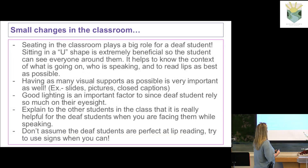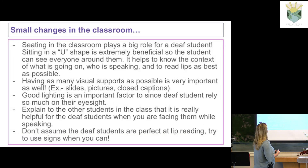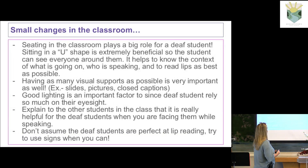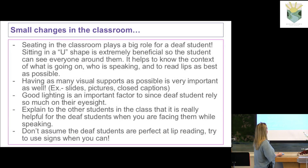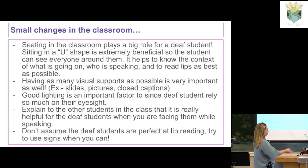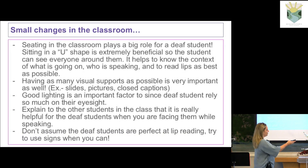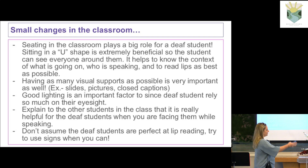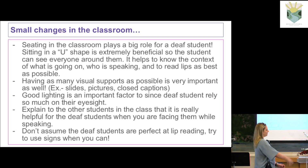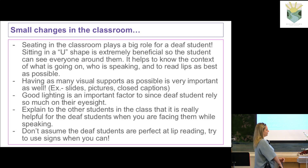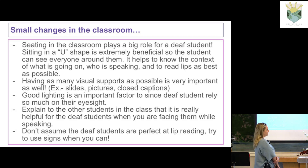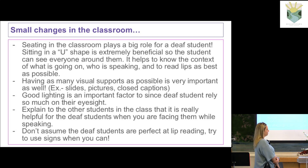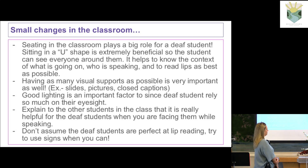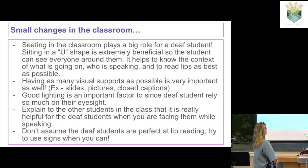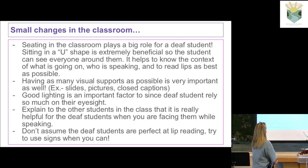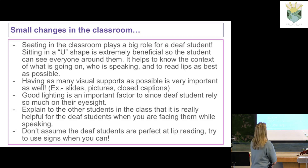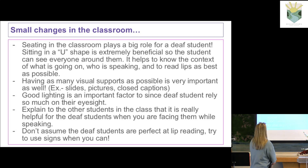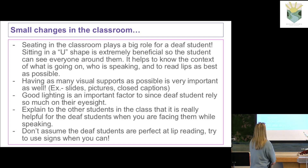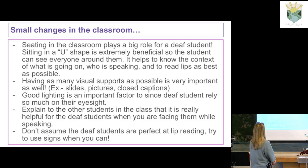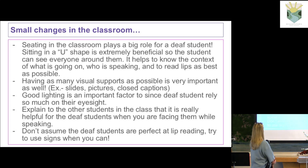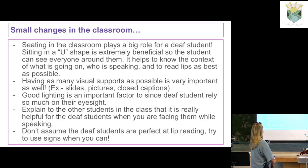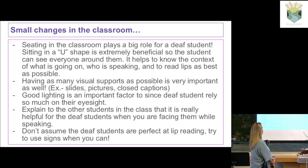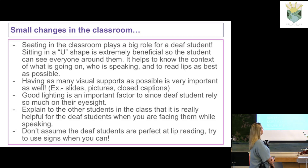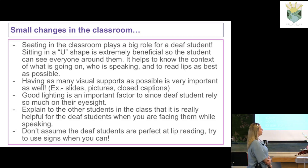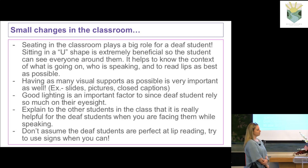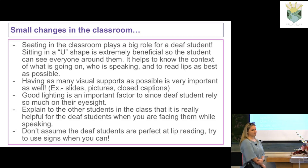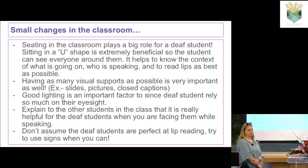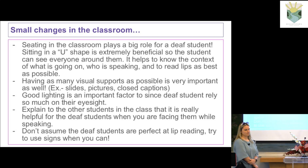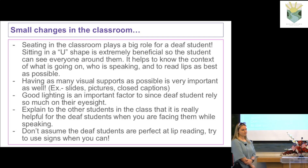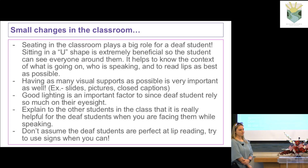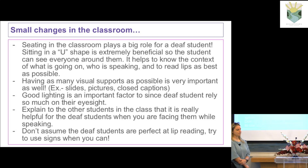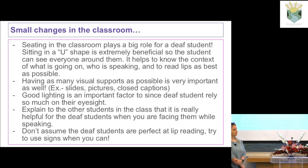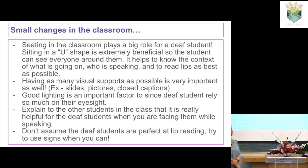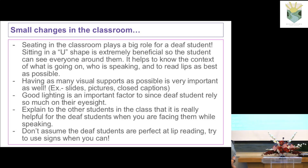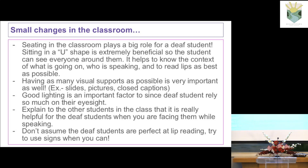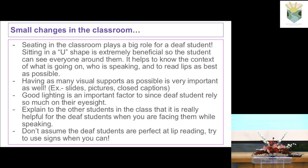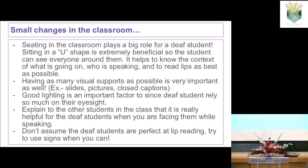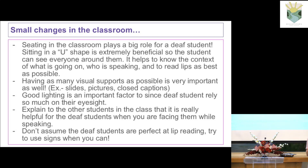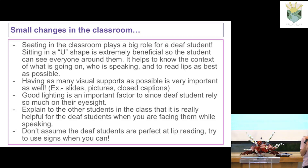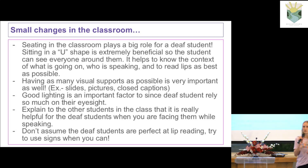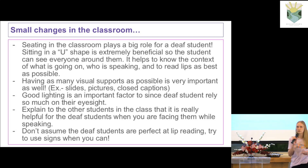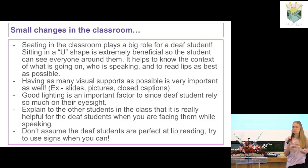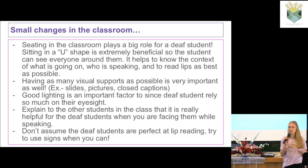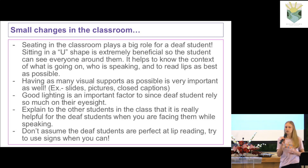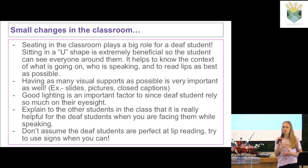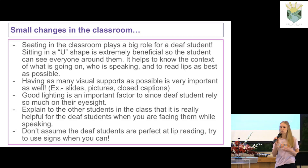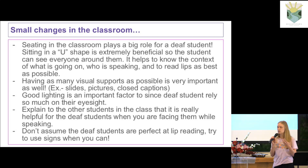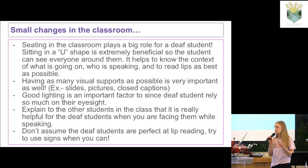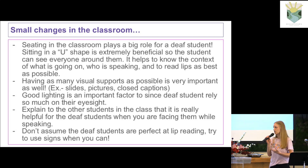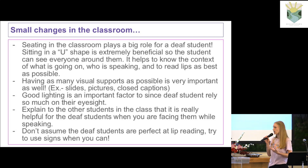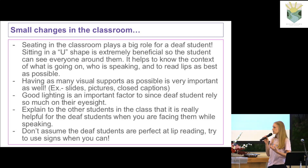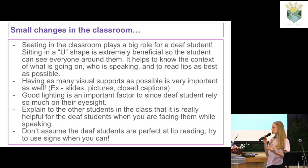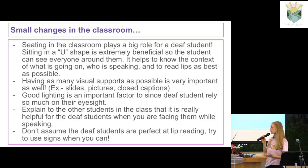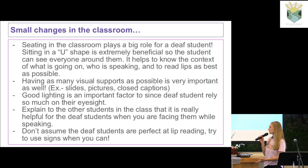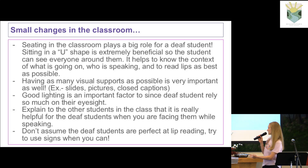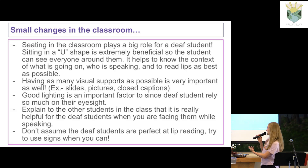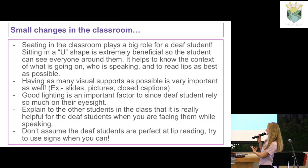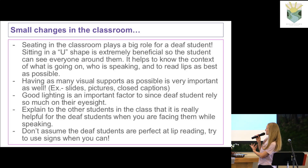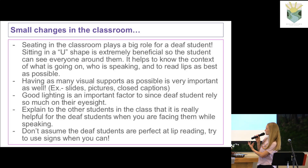And if you want to say this Yes. one. So in thinking about things that we can do, not just in the classroom, I know this says small changes